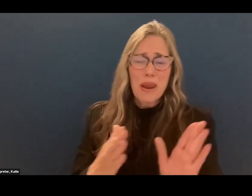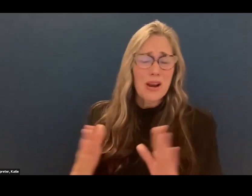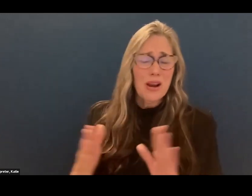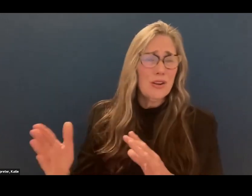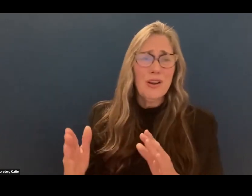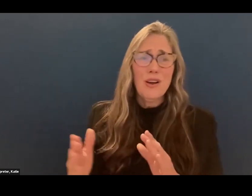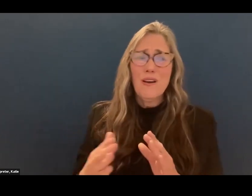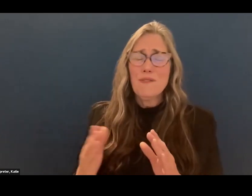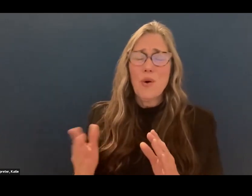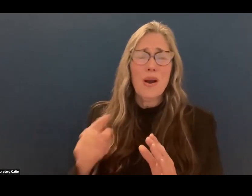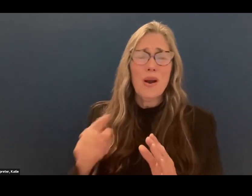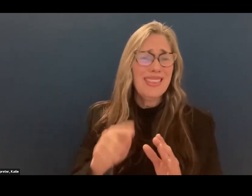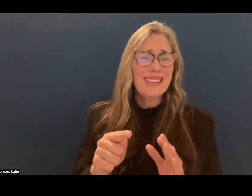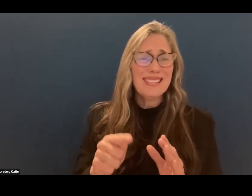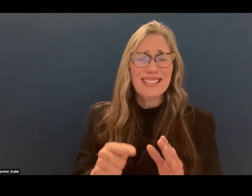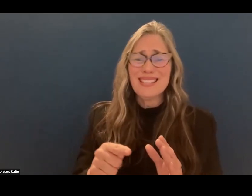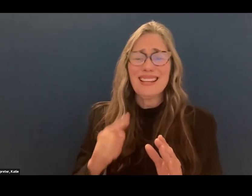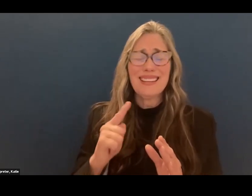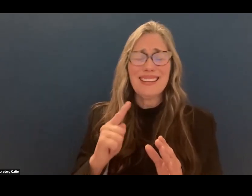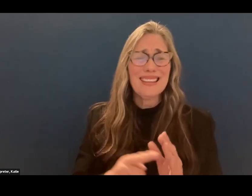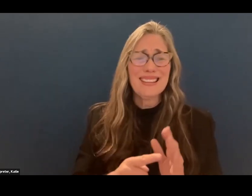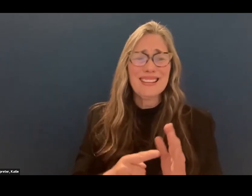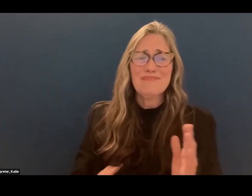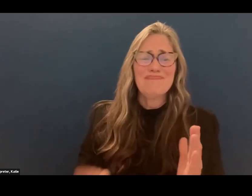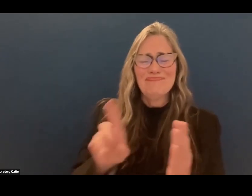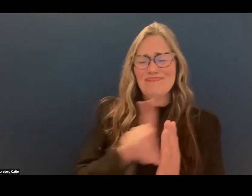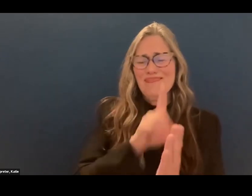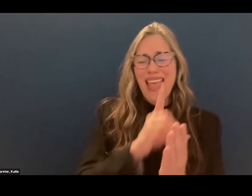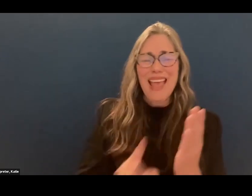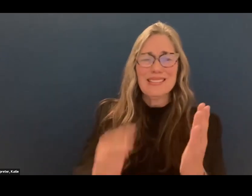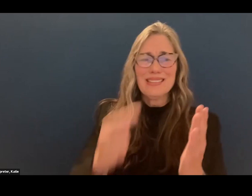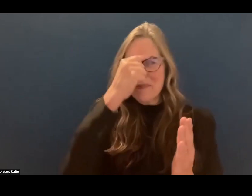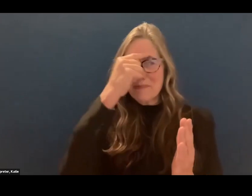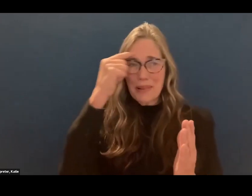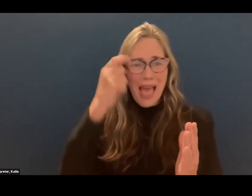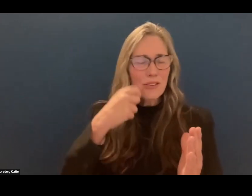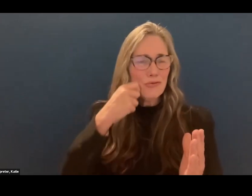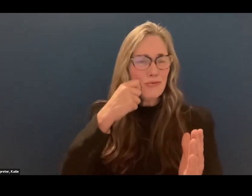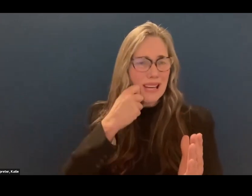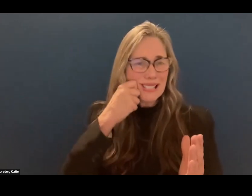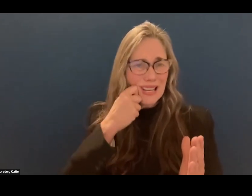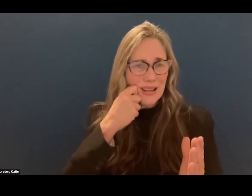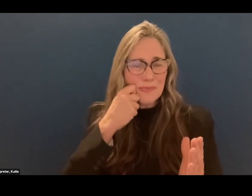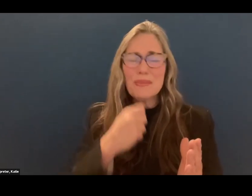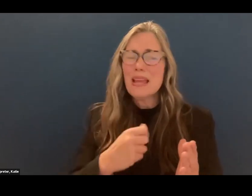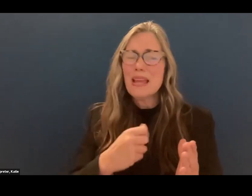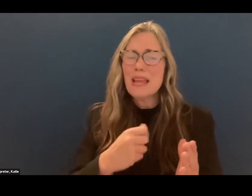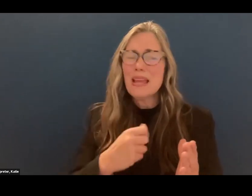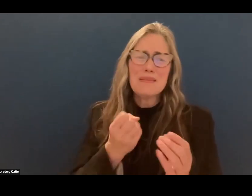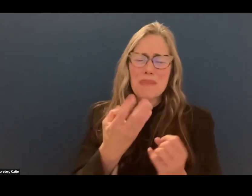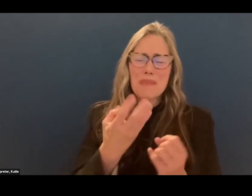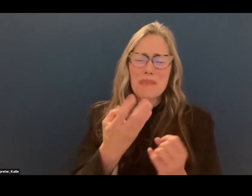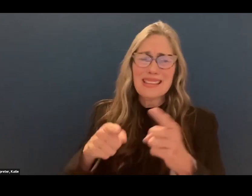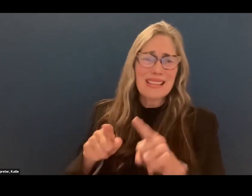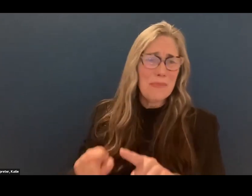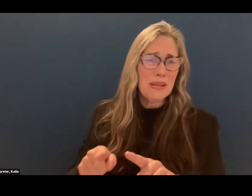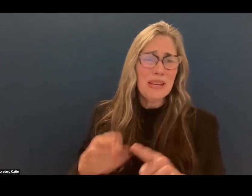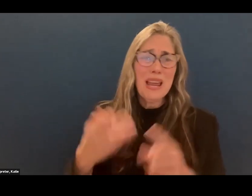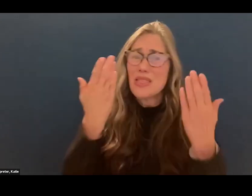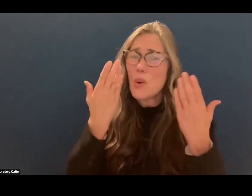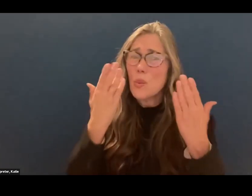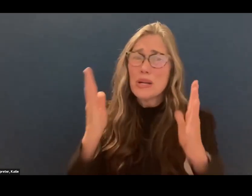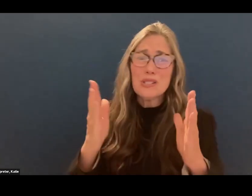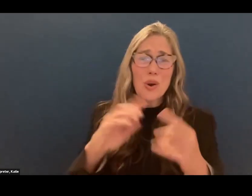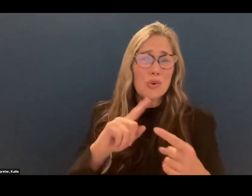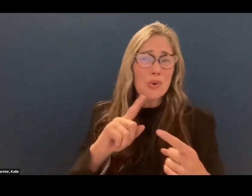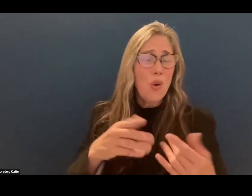anti-Semitism that we know about. And there's a lot more that we don't know about publicly. The district will want to